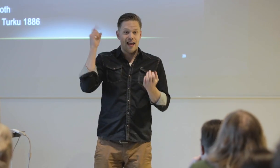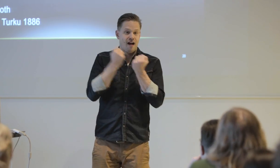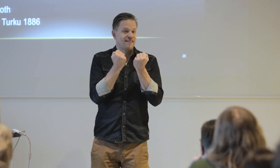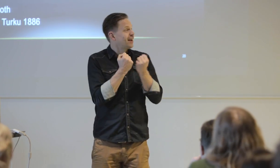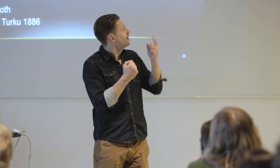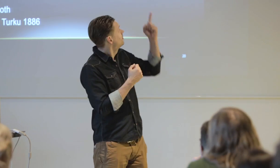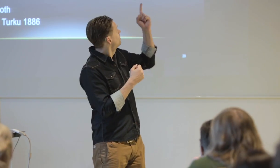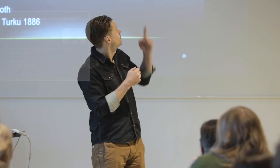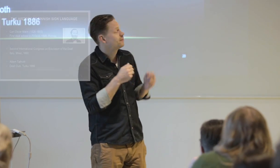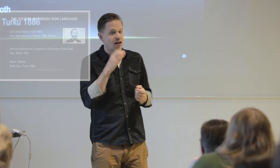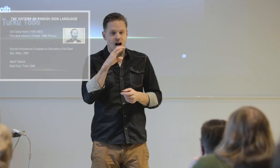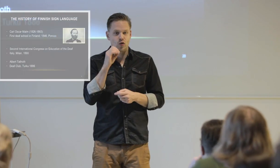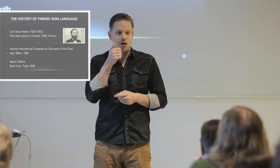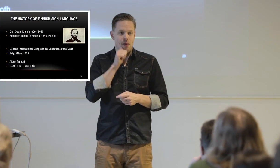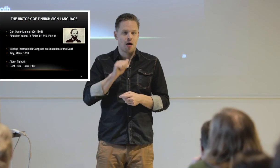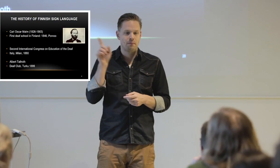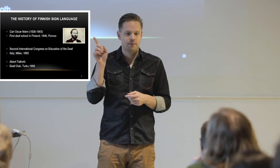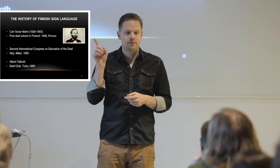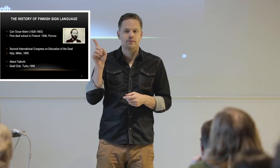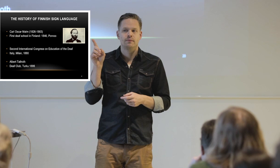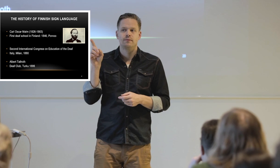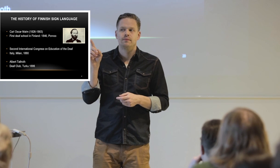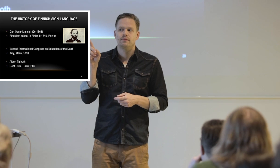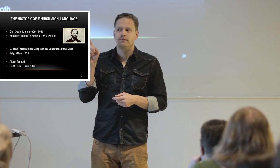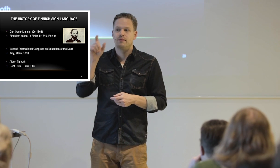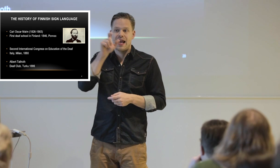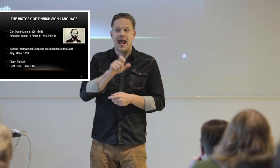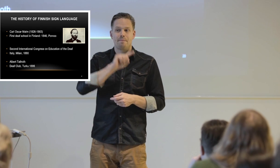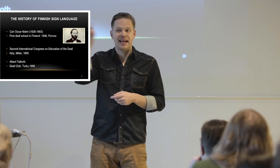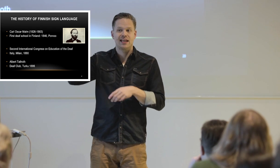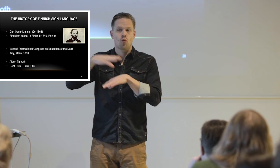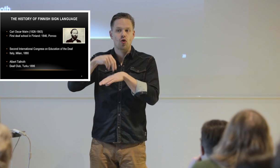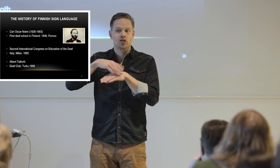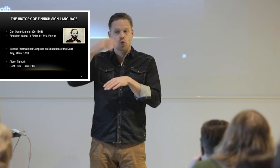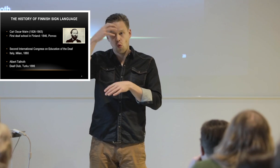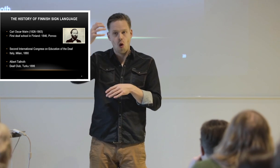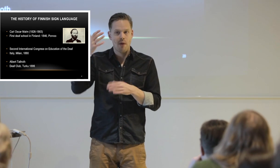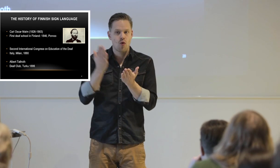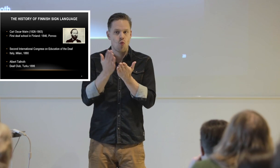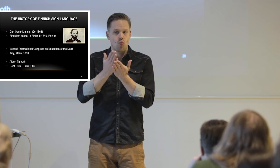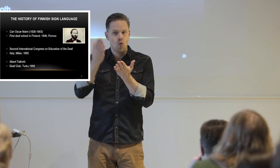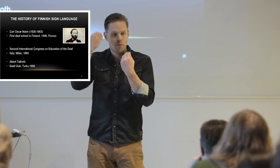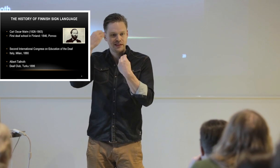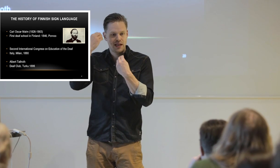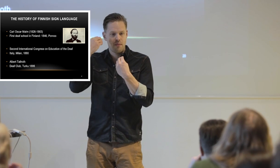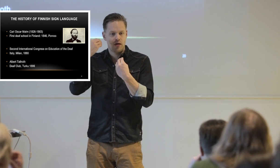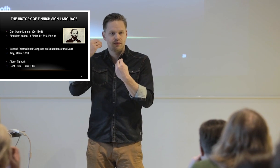So, this dude here, he's called Carl Oscar Malm. He went to Sweden, into Stockholm, to